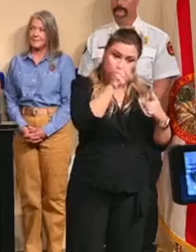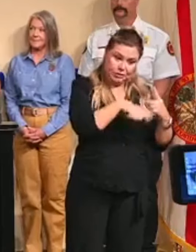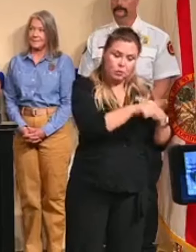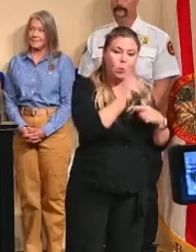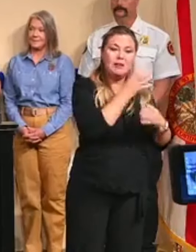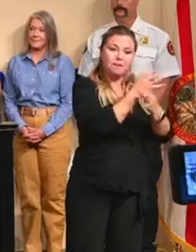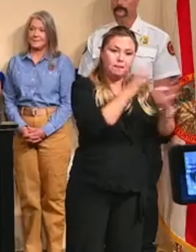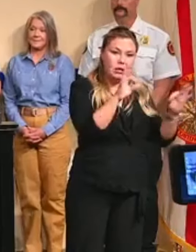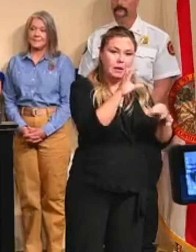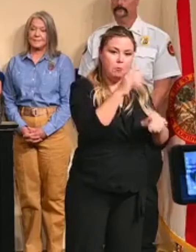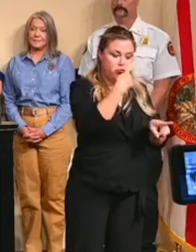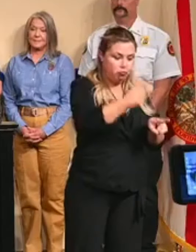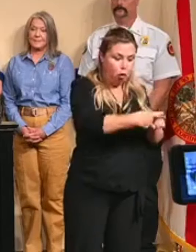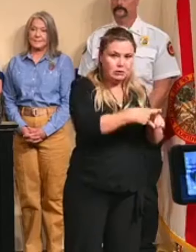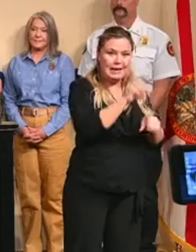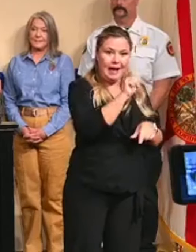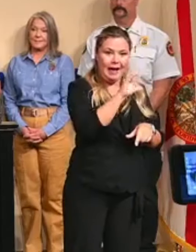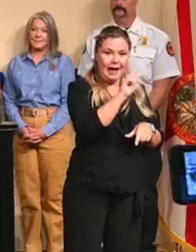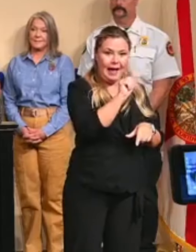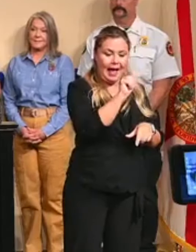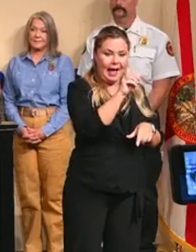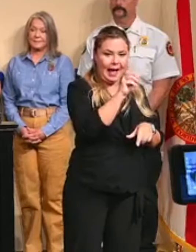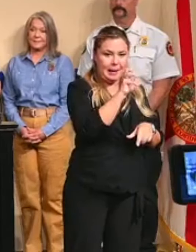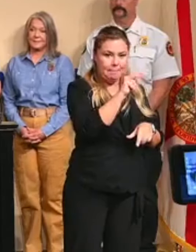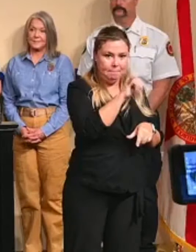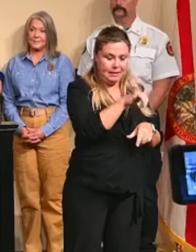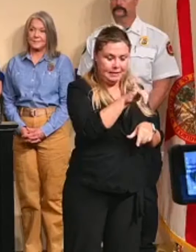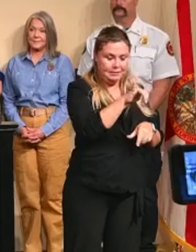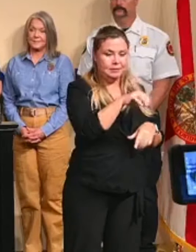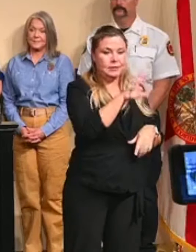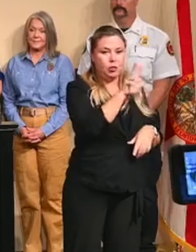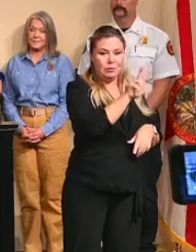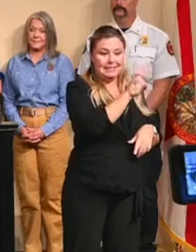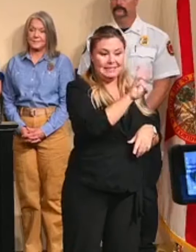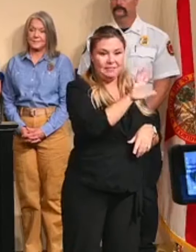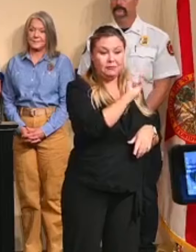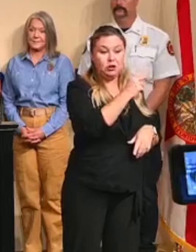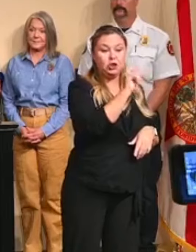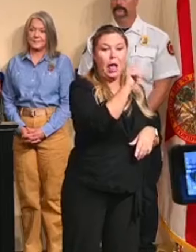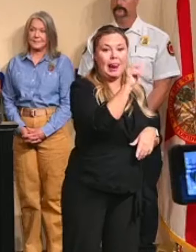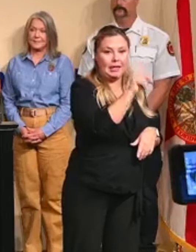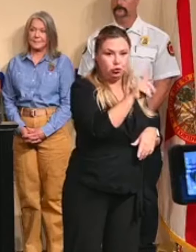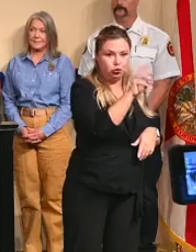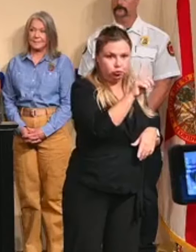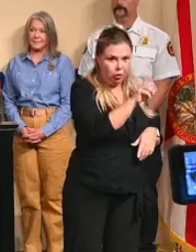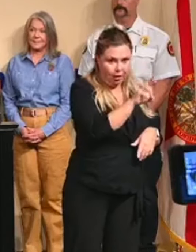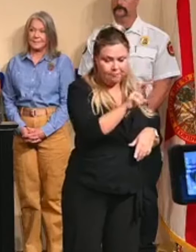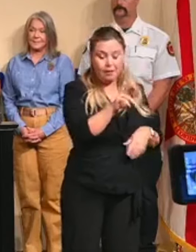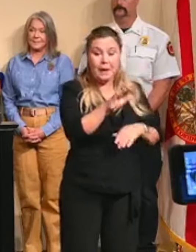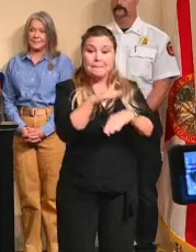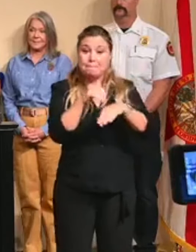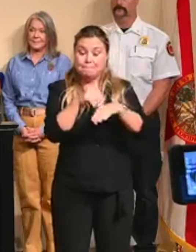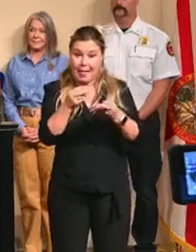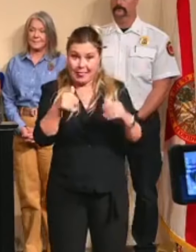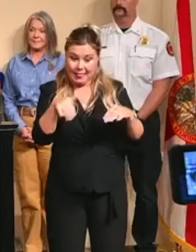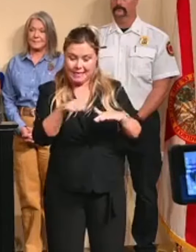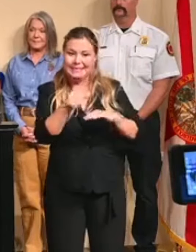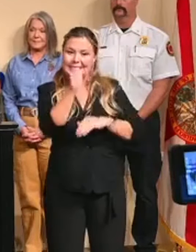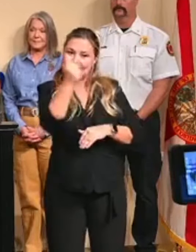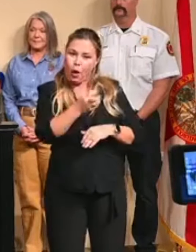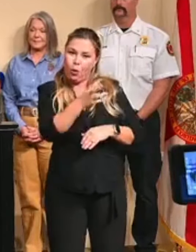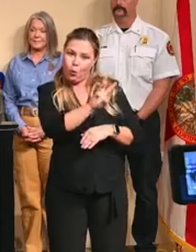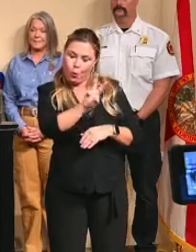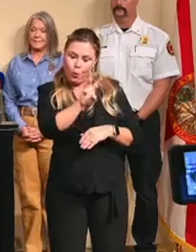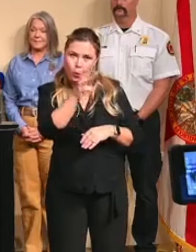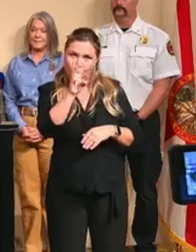Freedom Crossing Academy, and that's 1365 Shetland Drive. We'll have a pet-friendly shelter at South Woods Elementary, which